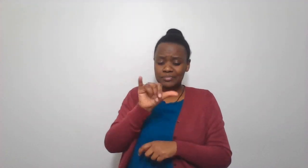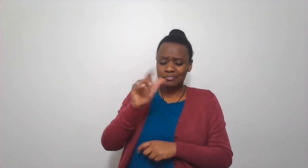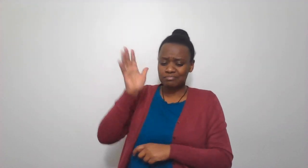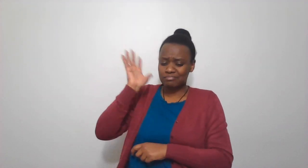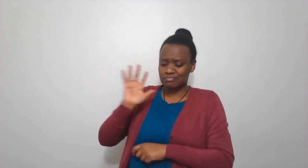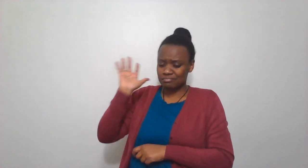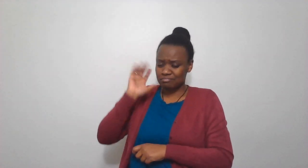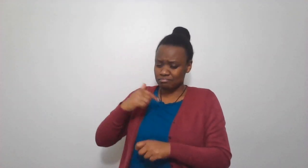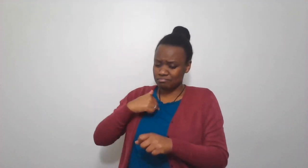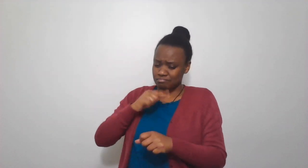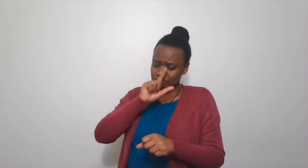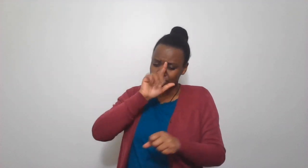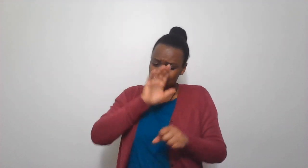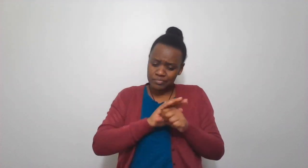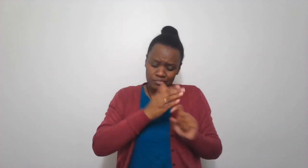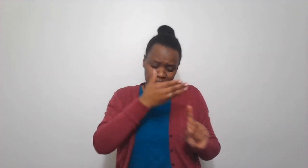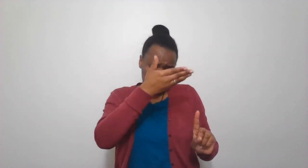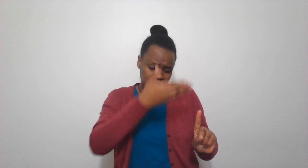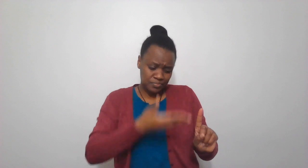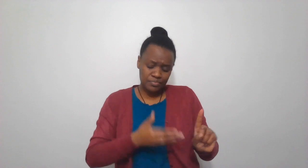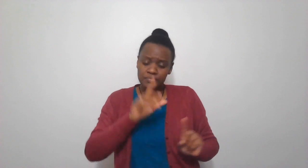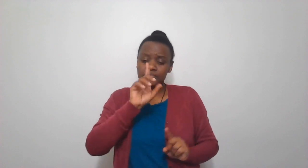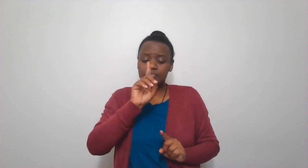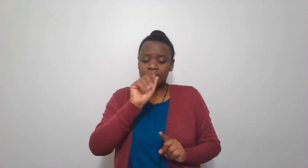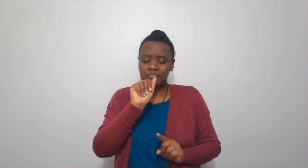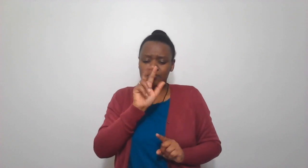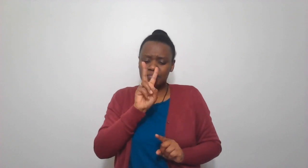I have sworn to David my servant.